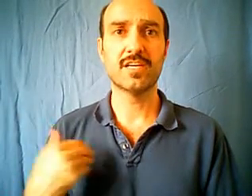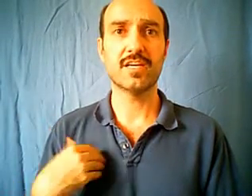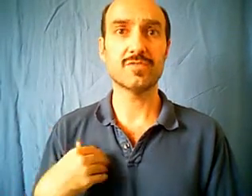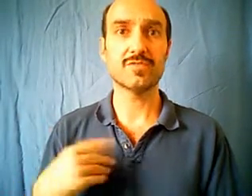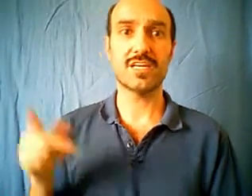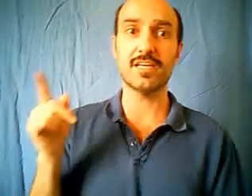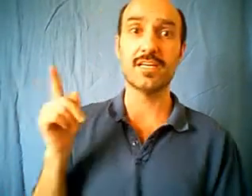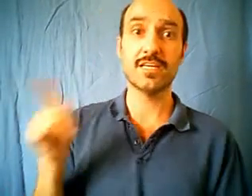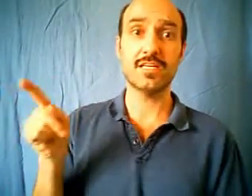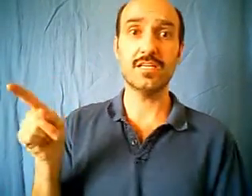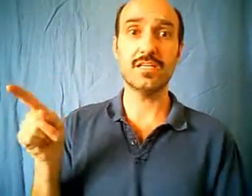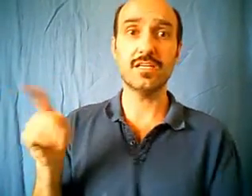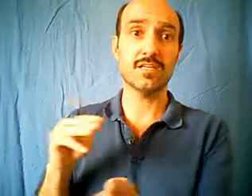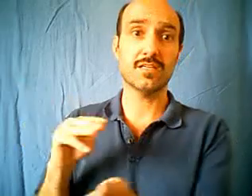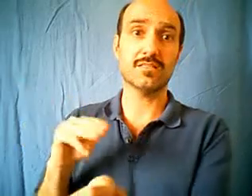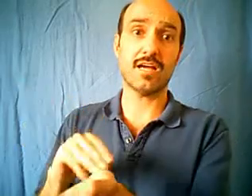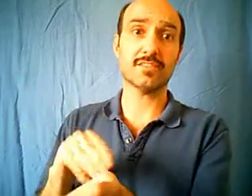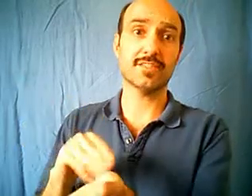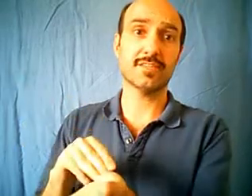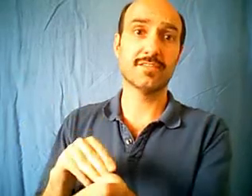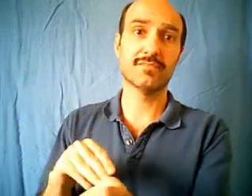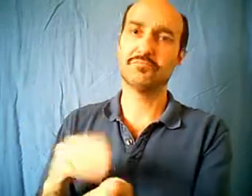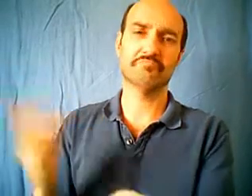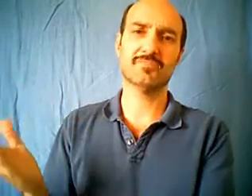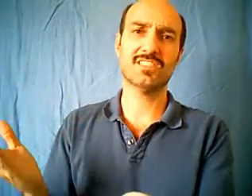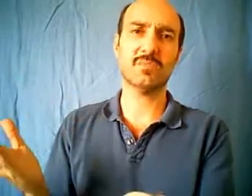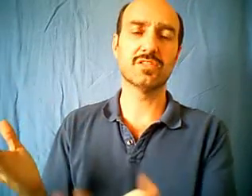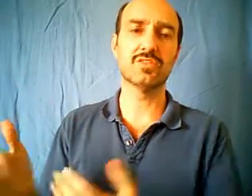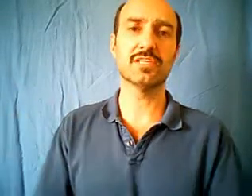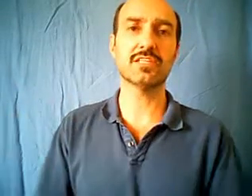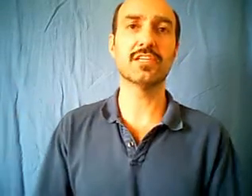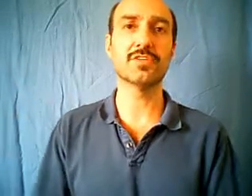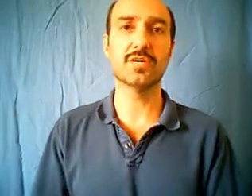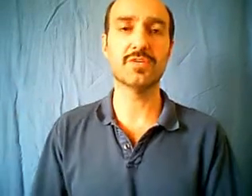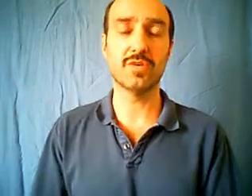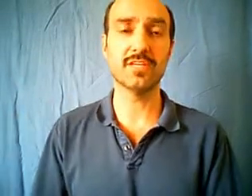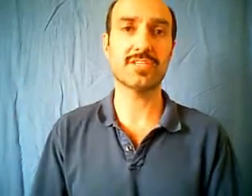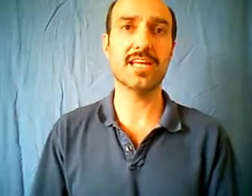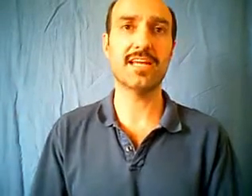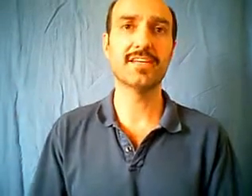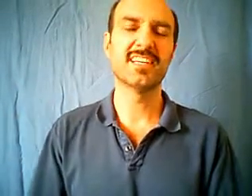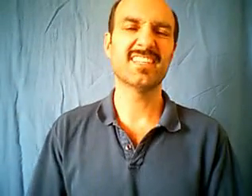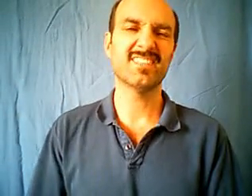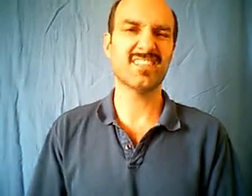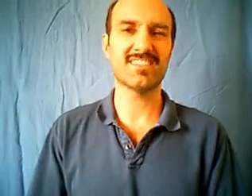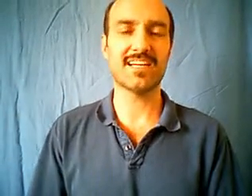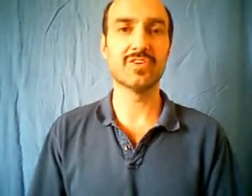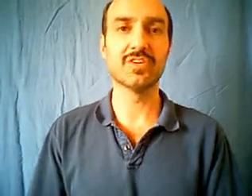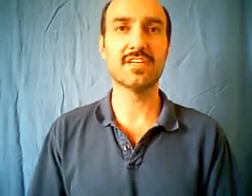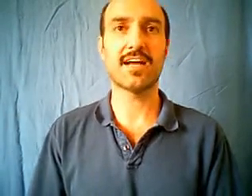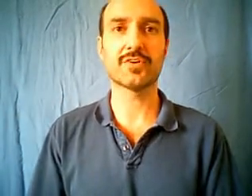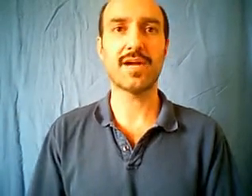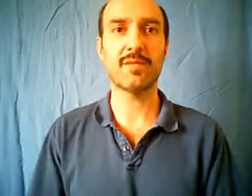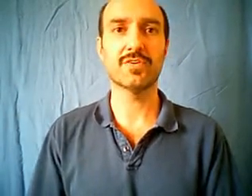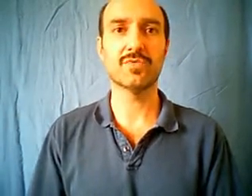if you say, he, doctor. It's absolutely clear. You understand. It just doesn't sound good in our grammar.